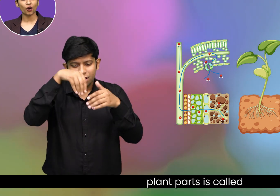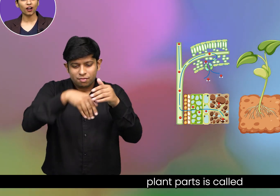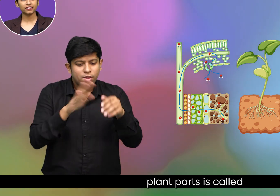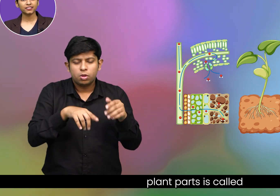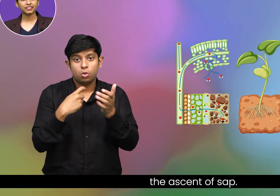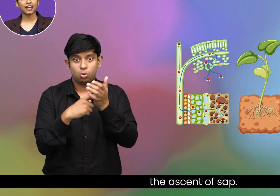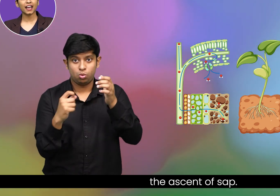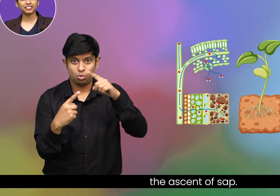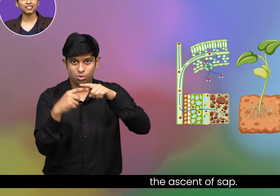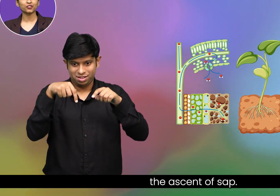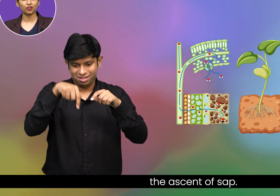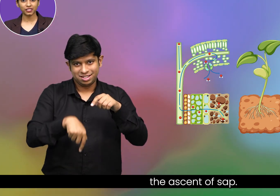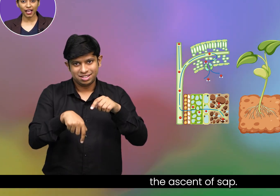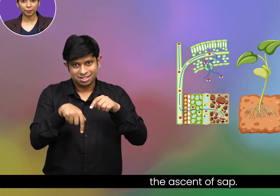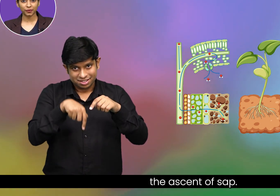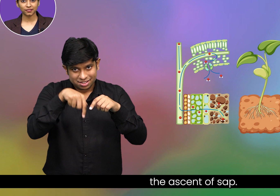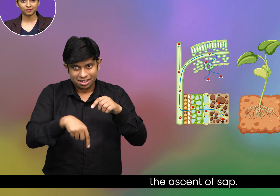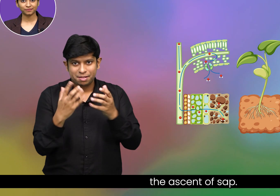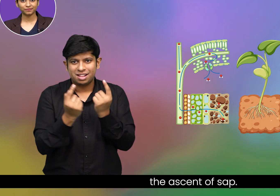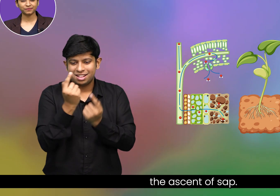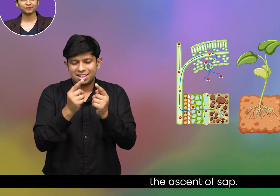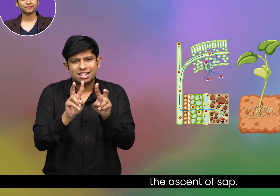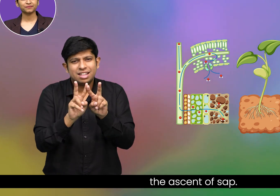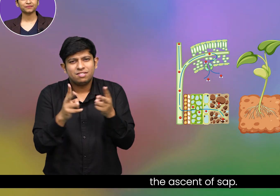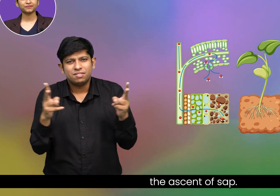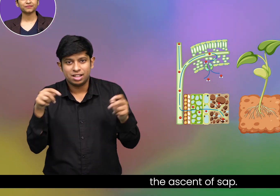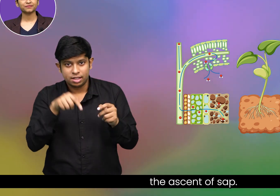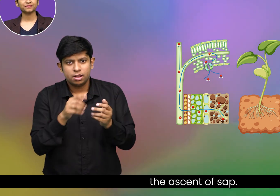is called the ascent of sap.